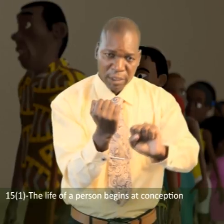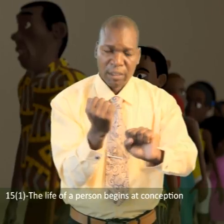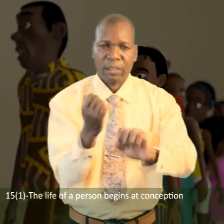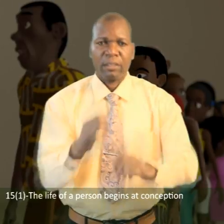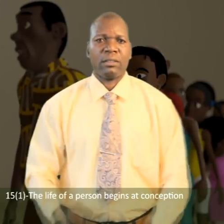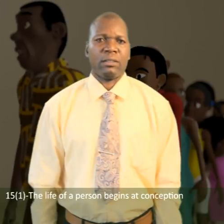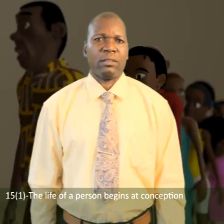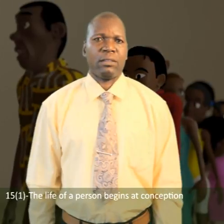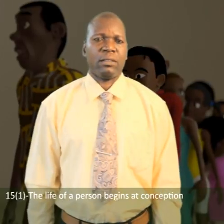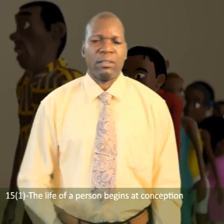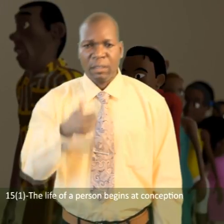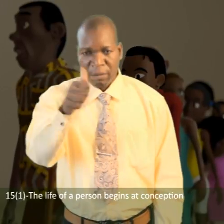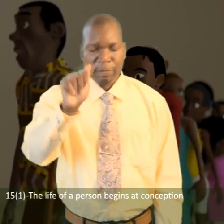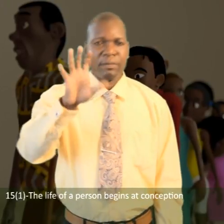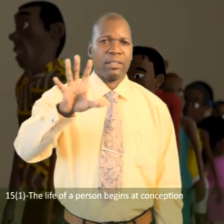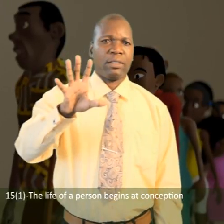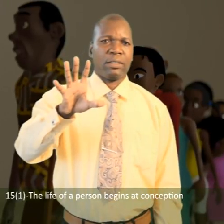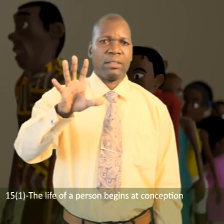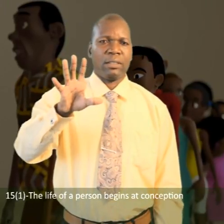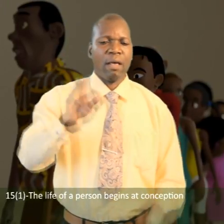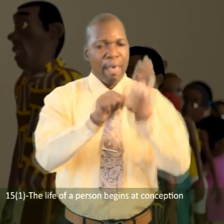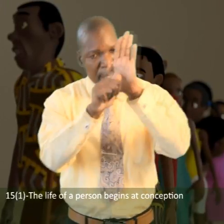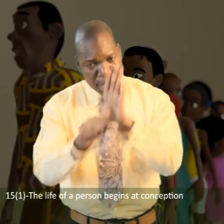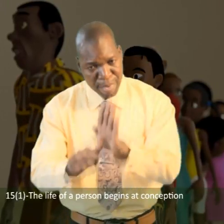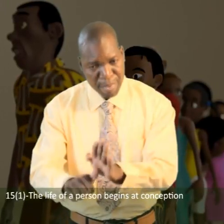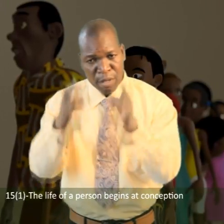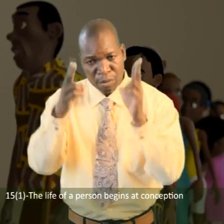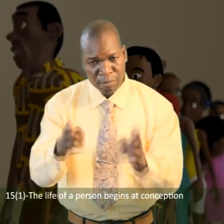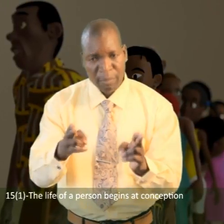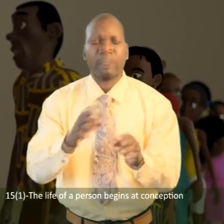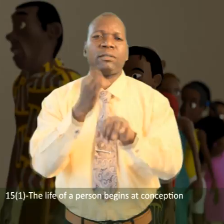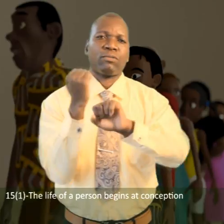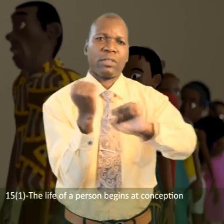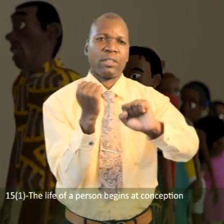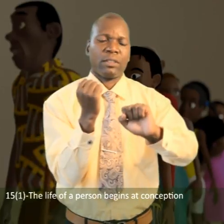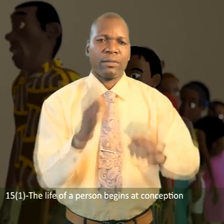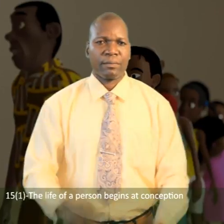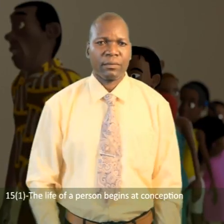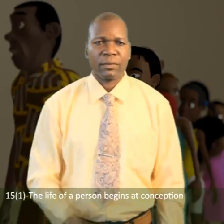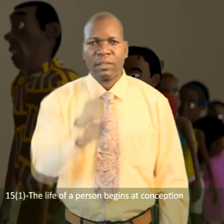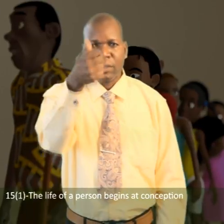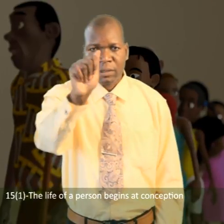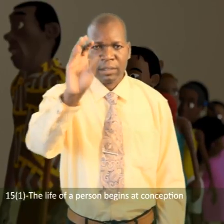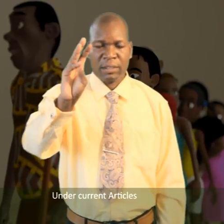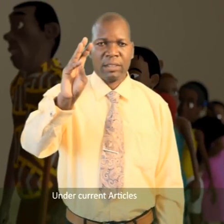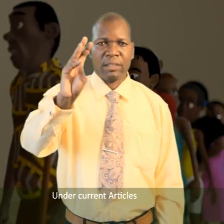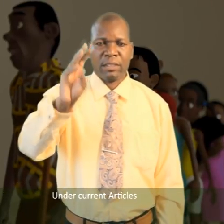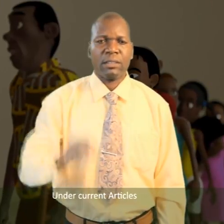15, subsection 1, the life of a person begins at conception. Under current